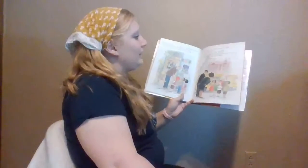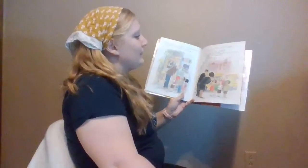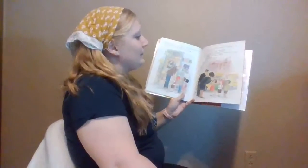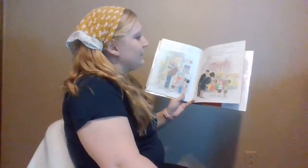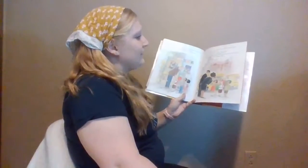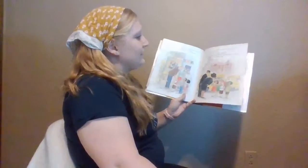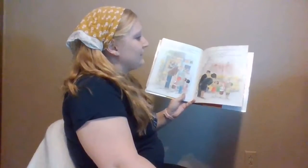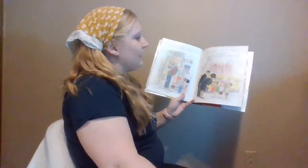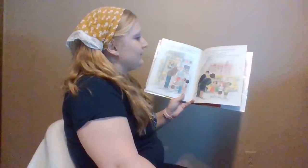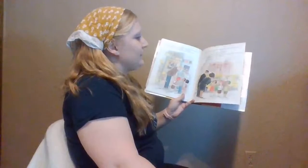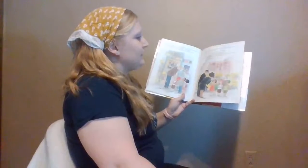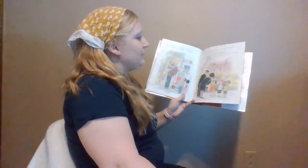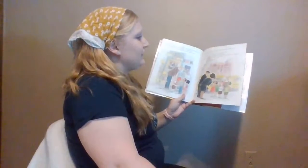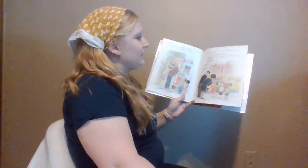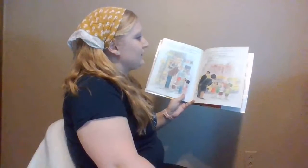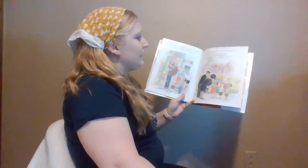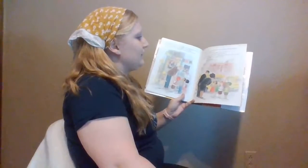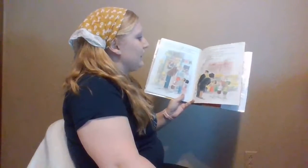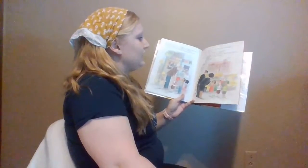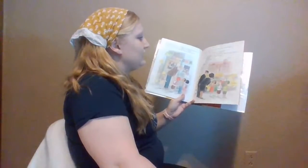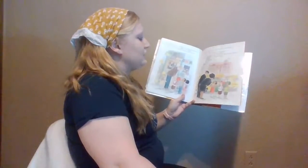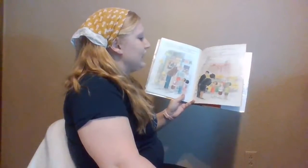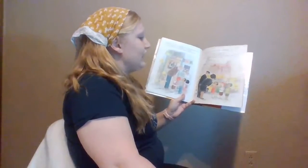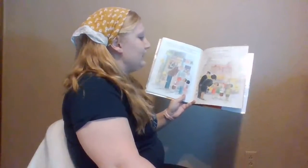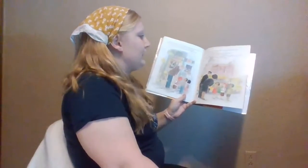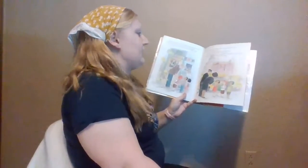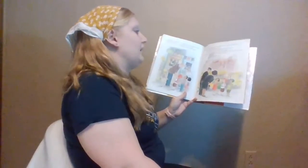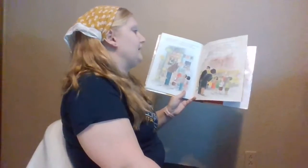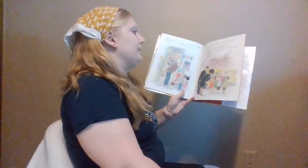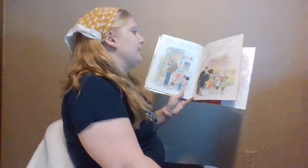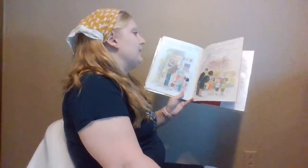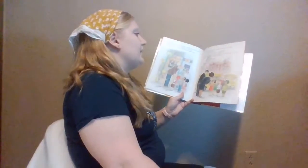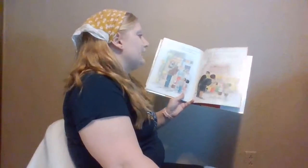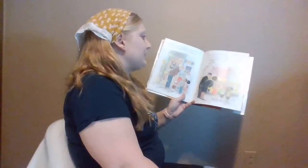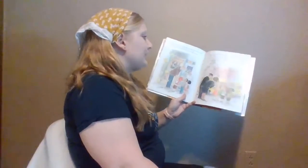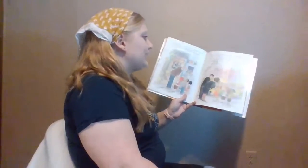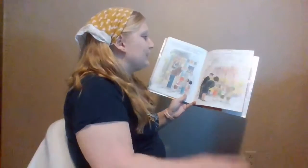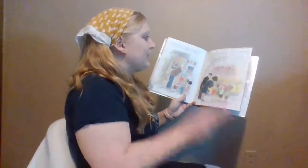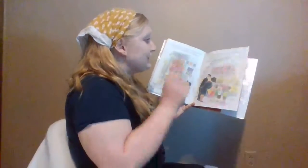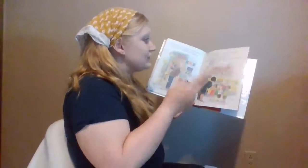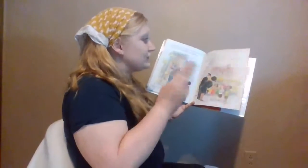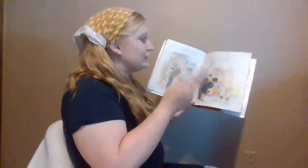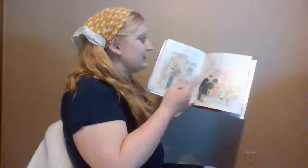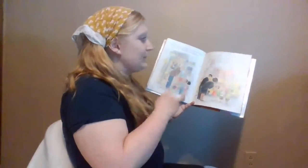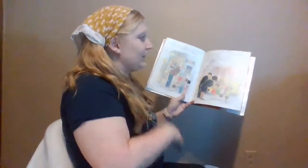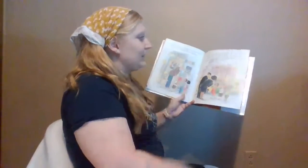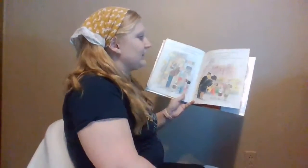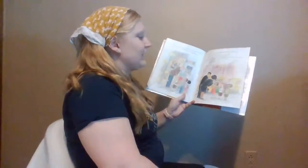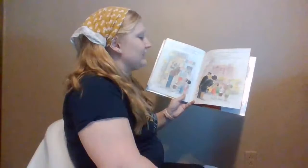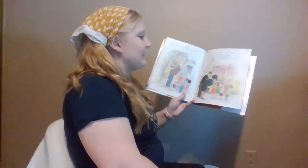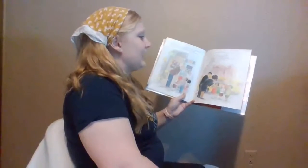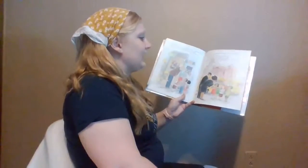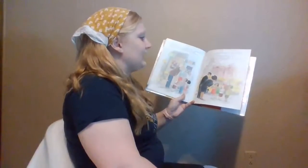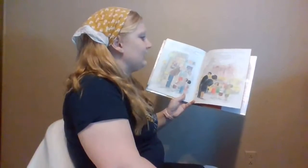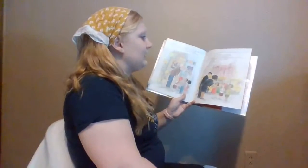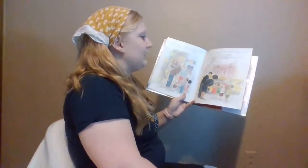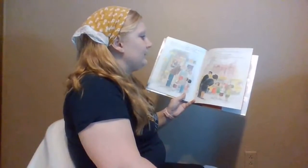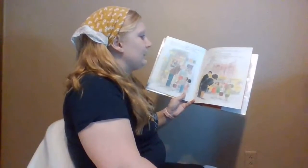out, Moses and his classmates say goodbye to Jeanette and Bernard. Look at my new history book, signs Diane.